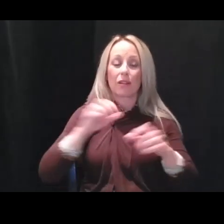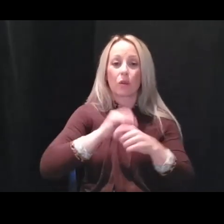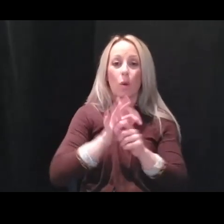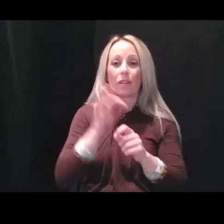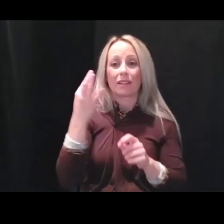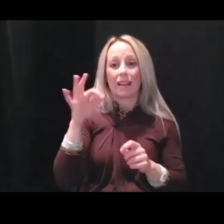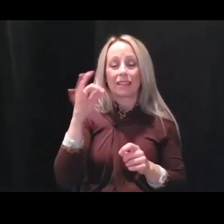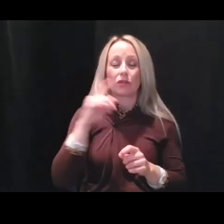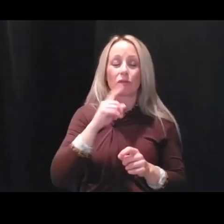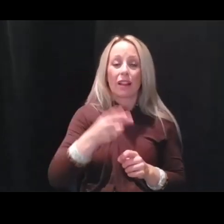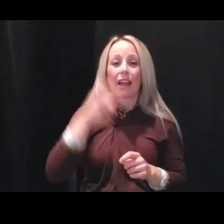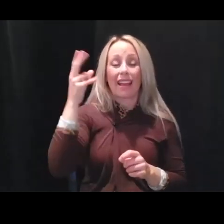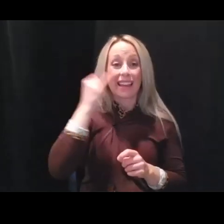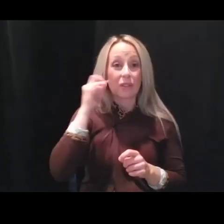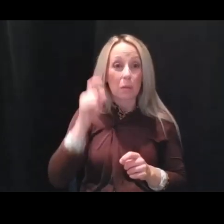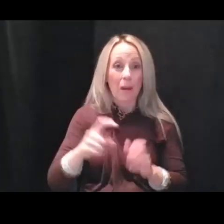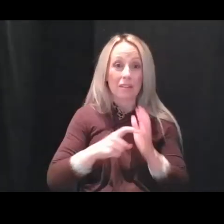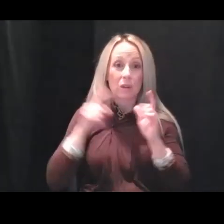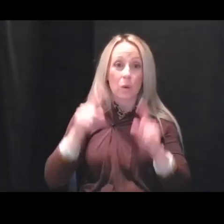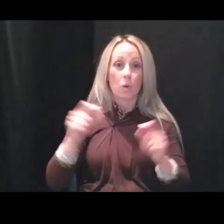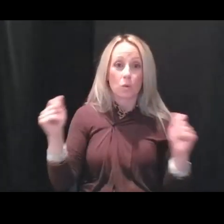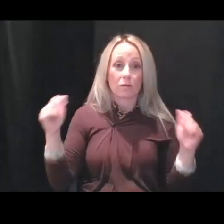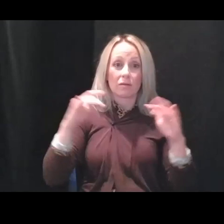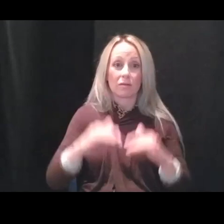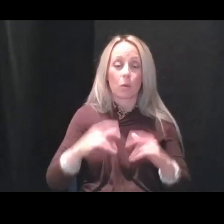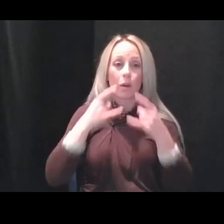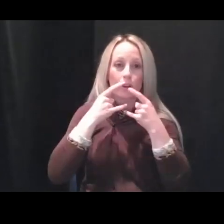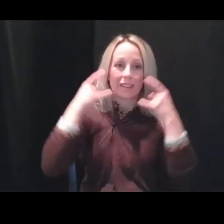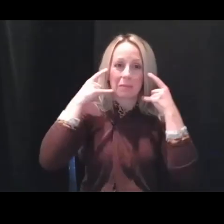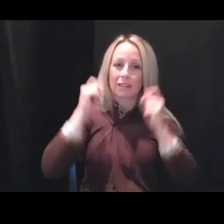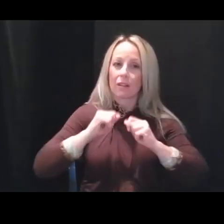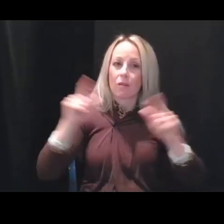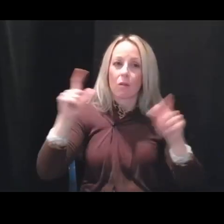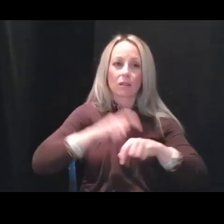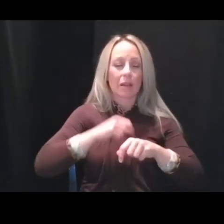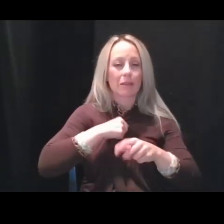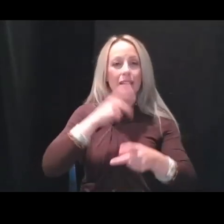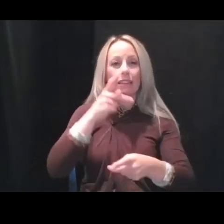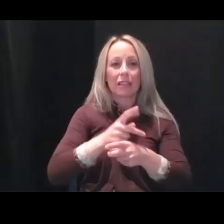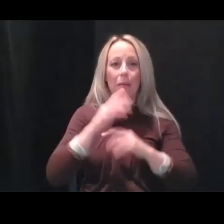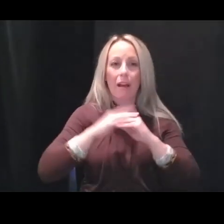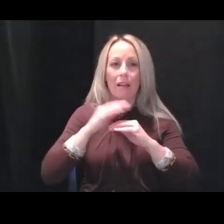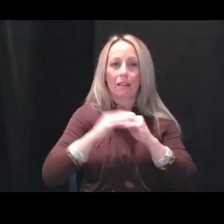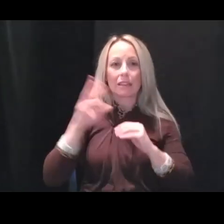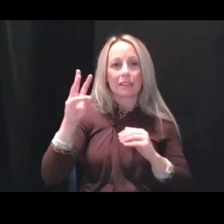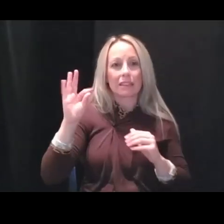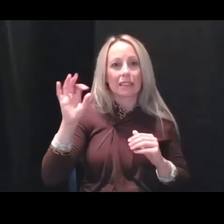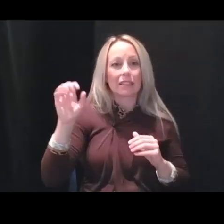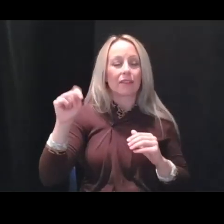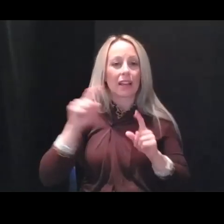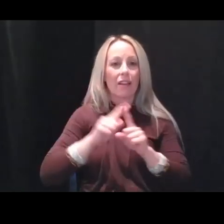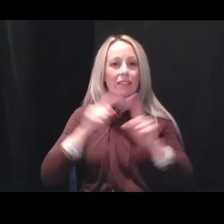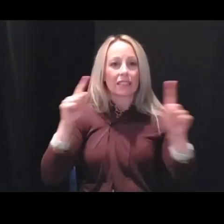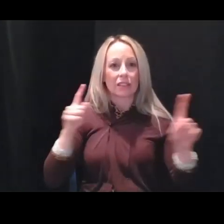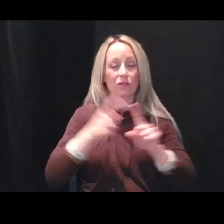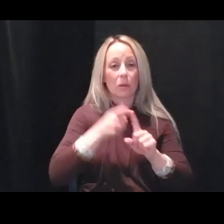If you must attend a gathering, wear your face mask at all times and keep at least 6 feet of distance between yourself and